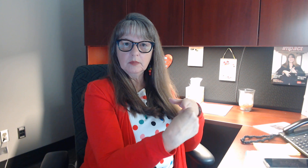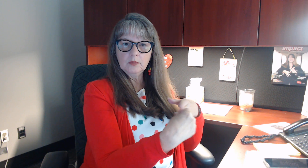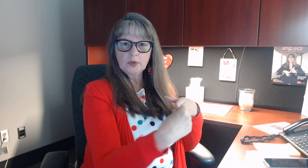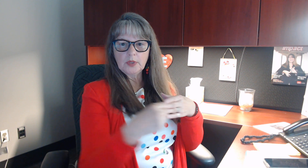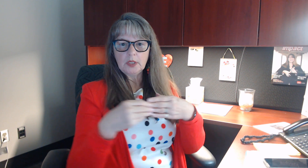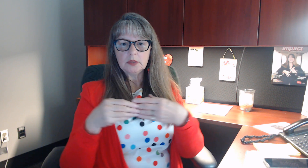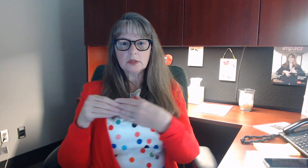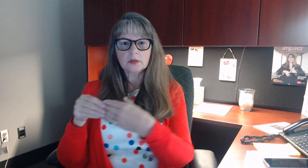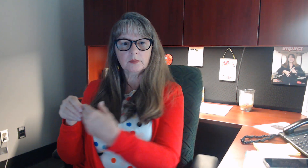wiggle the hands.